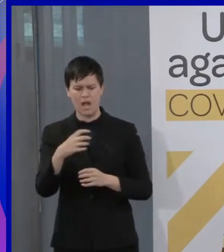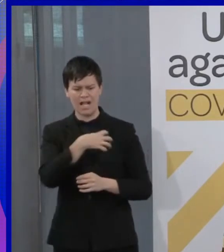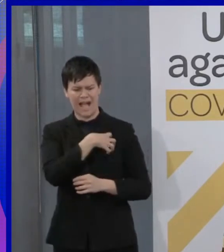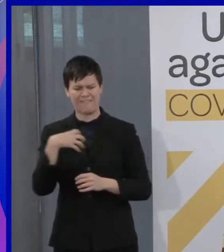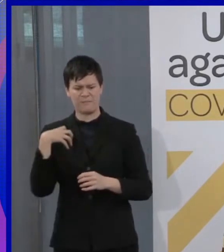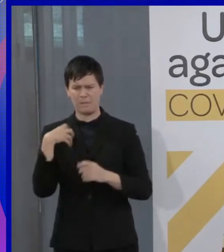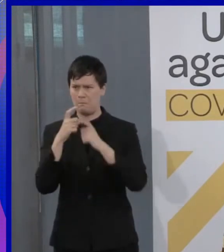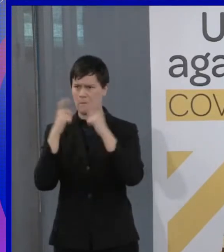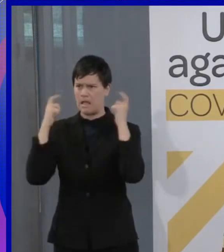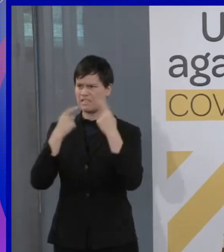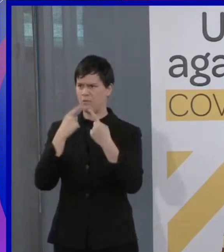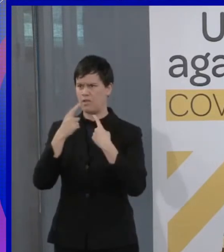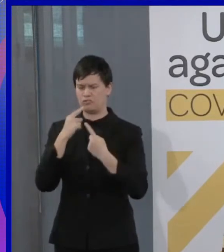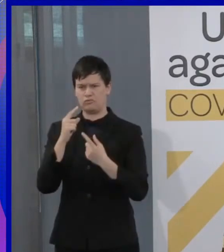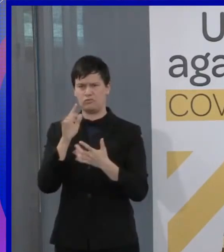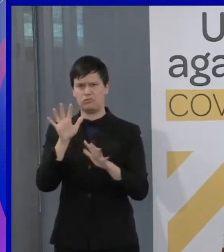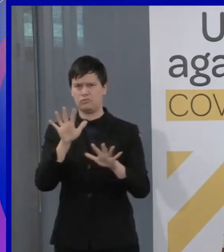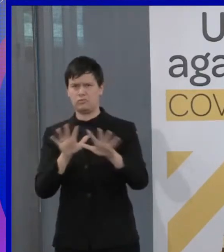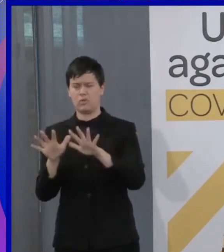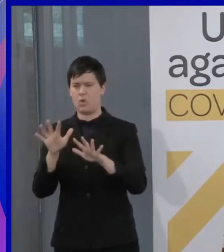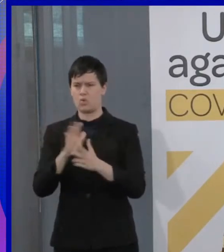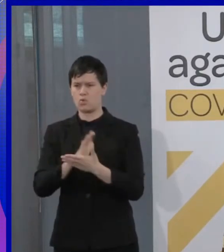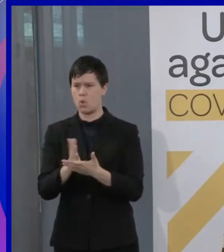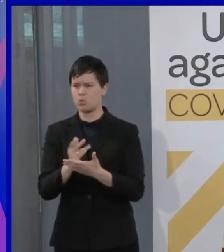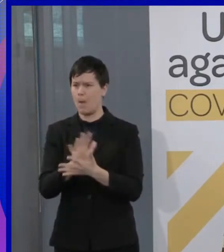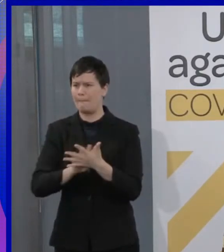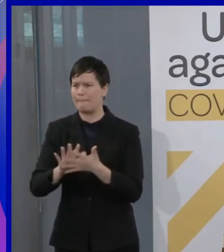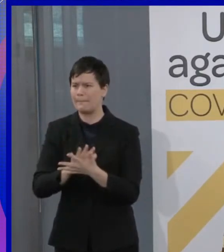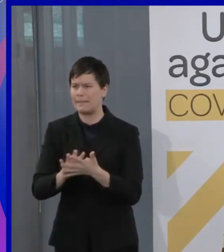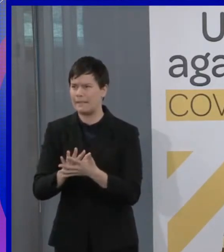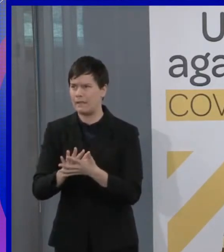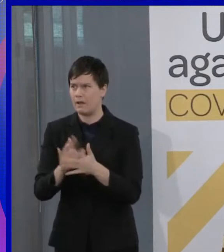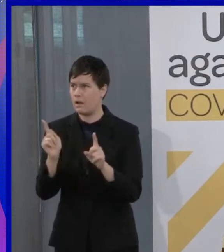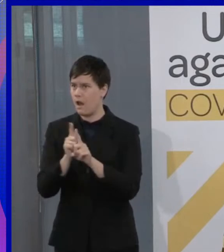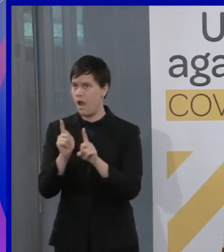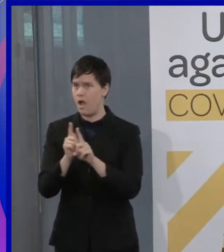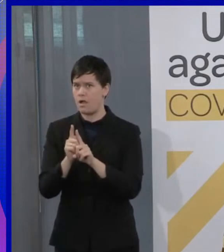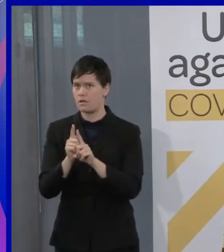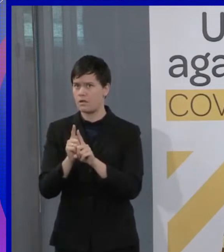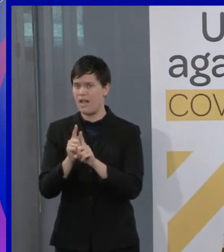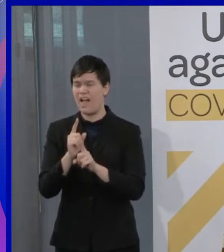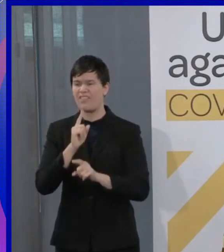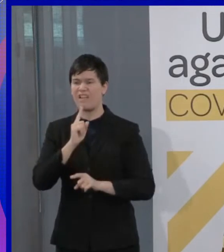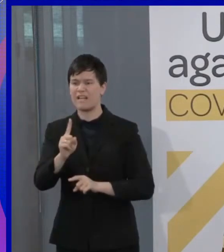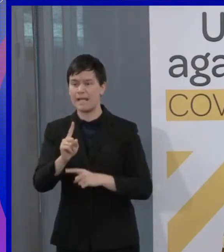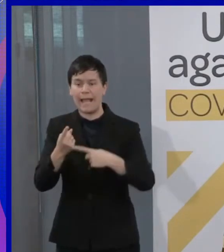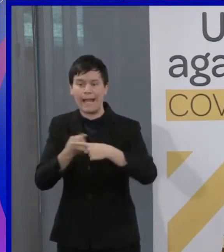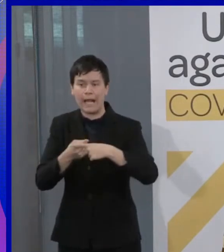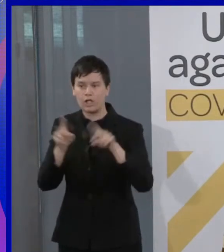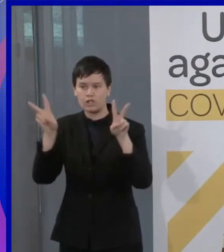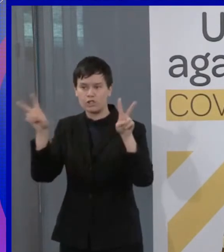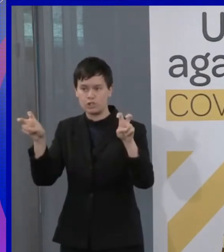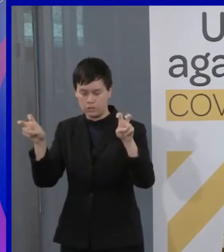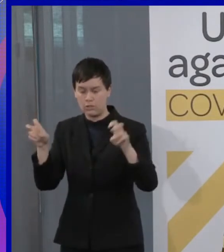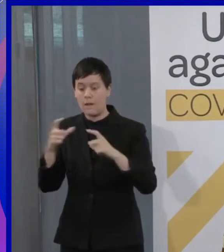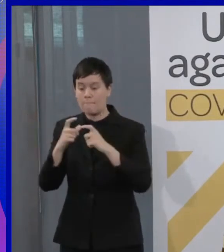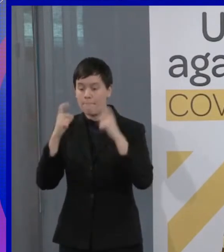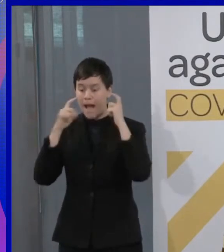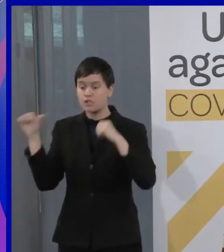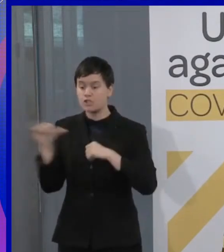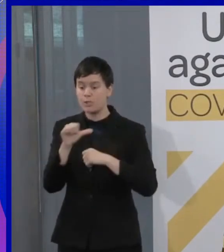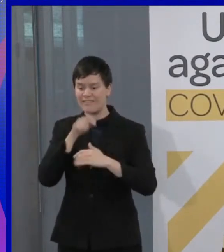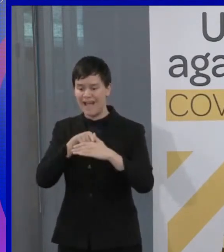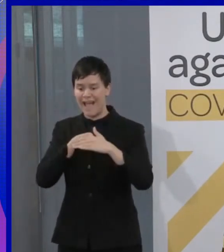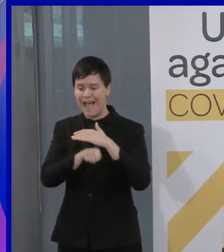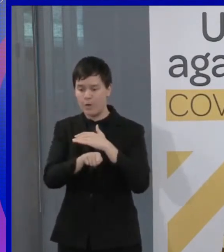wear a face covering when you're out and about. Does that mean, is that limited to public transit and stores? Does that mean you should wear it once you leave your door? If you're in a park, if you're